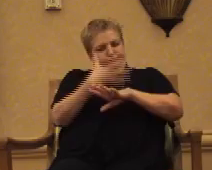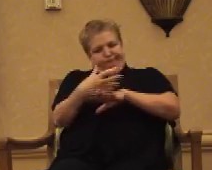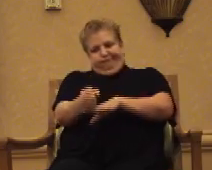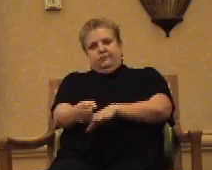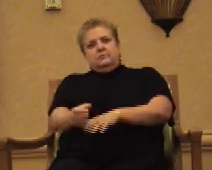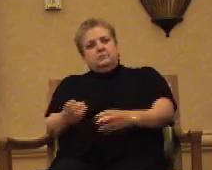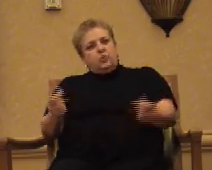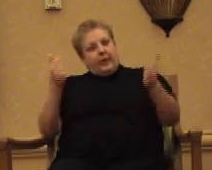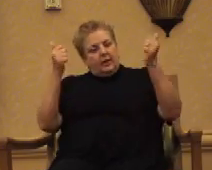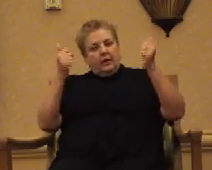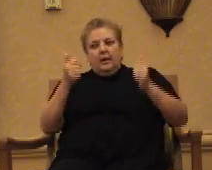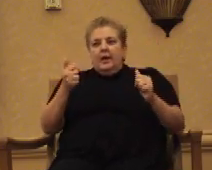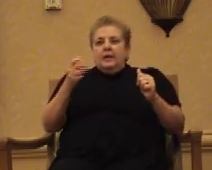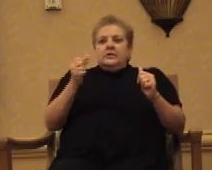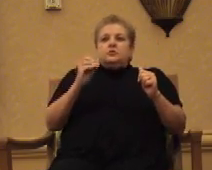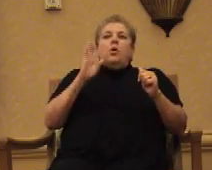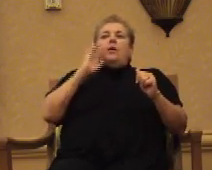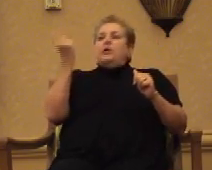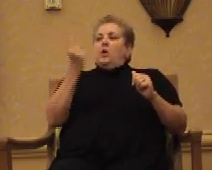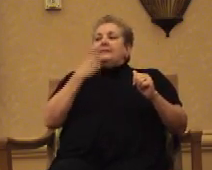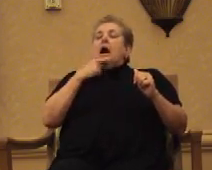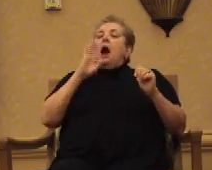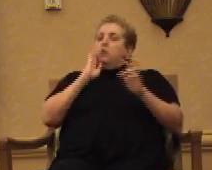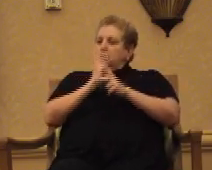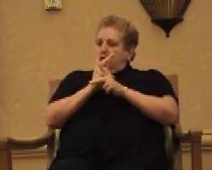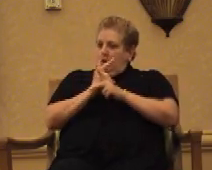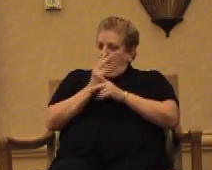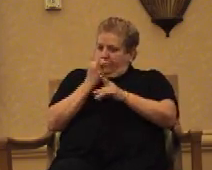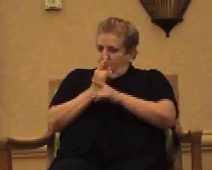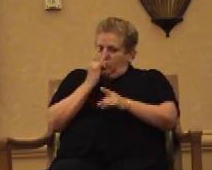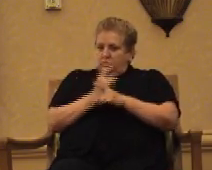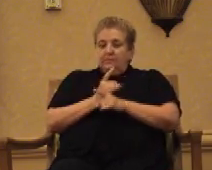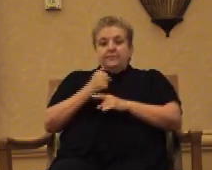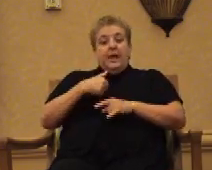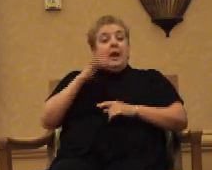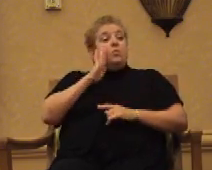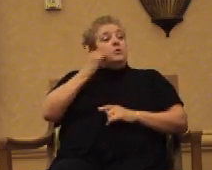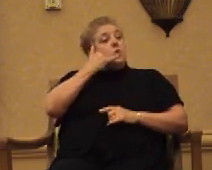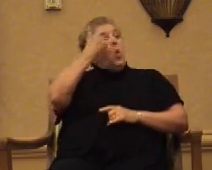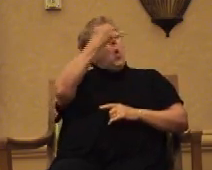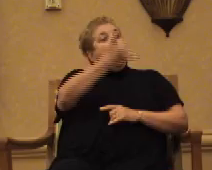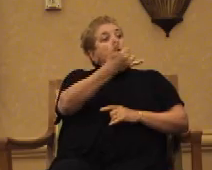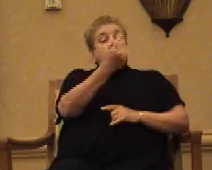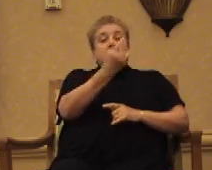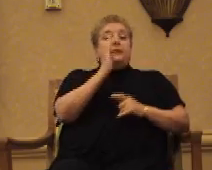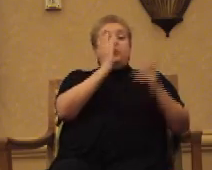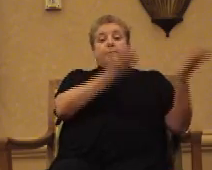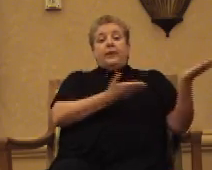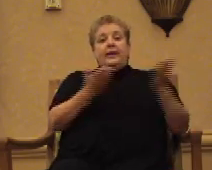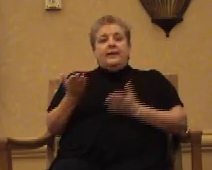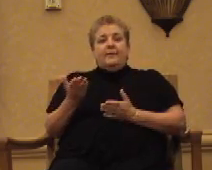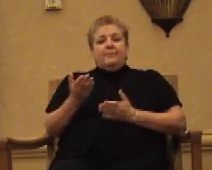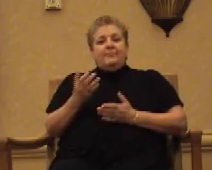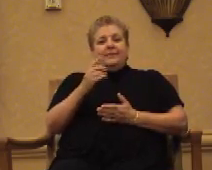would go, I'll take care of the booze, and I would call up someone who would deliver. Gil Turner's Liquor Store,